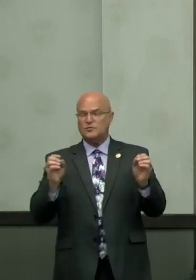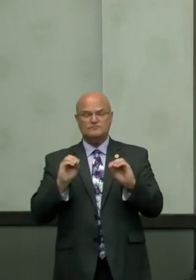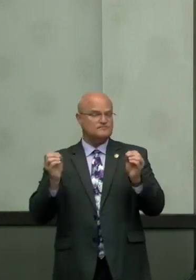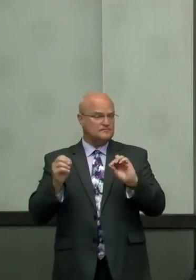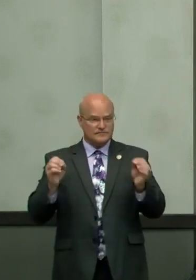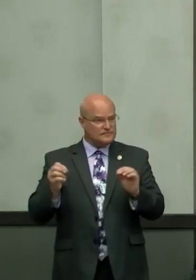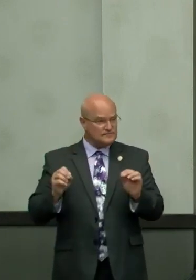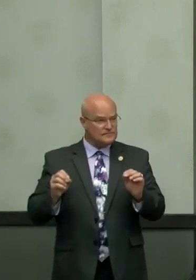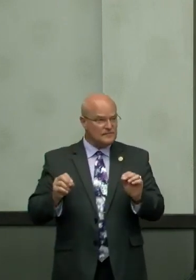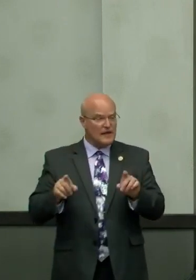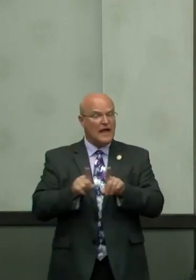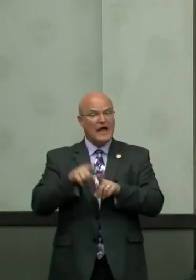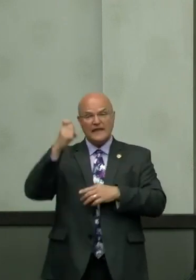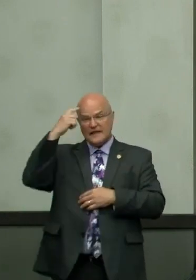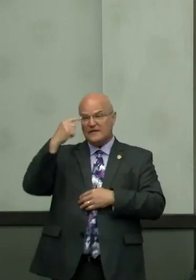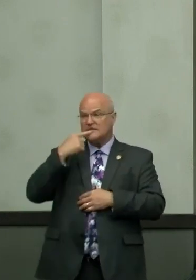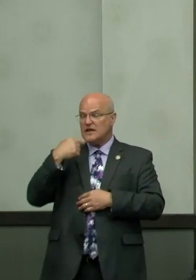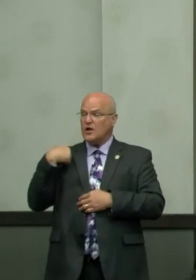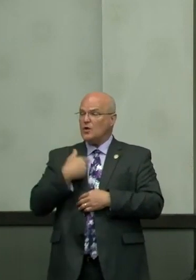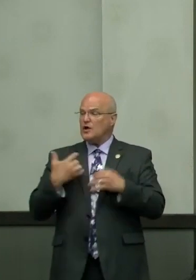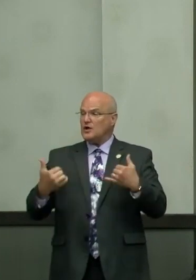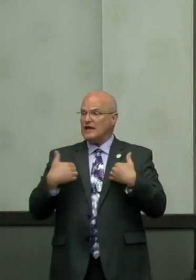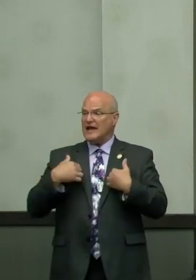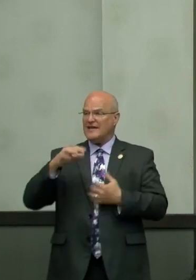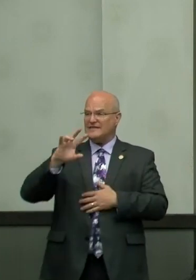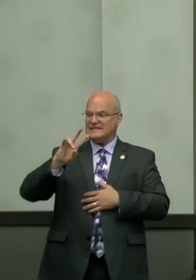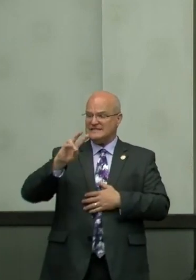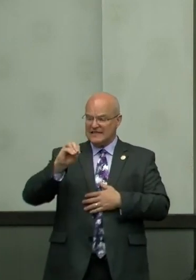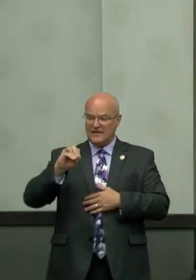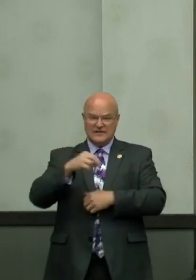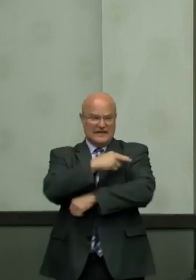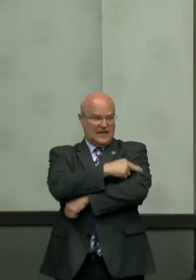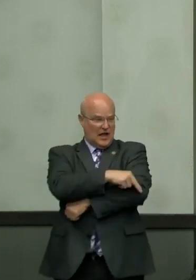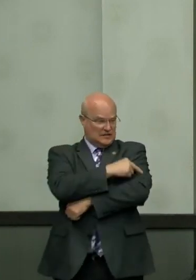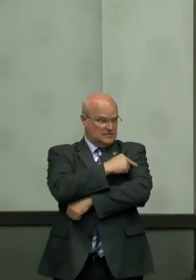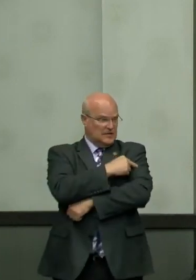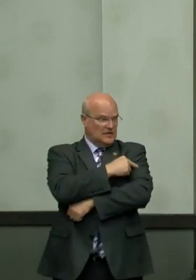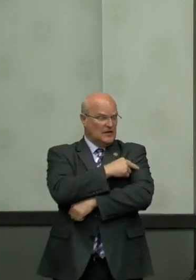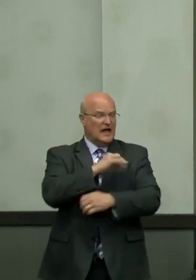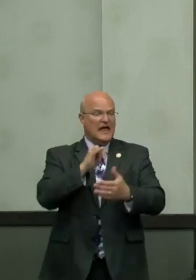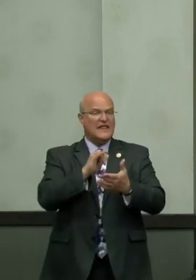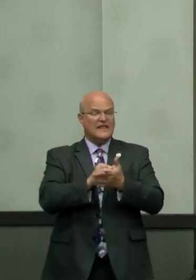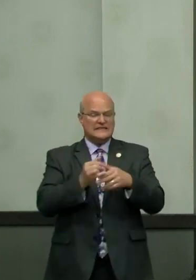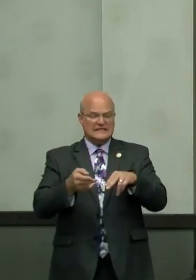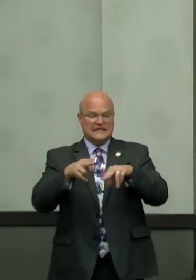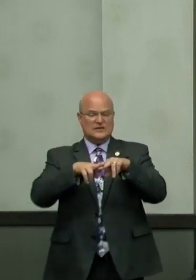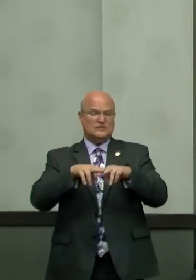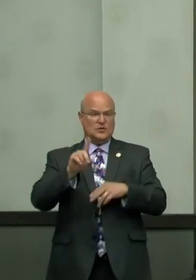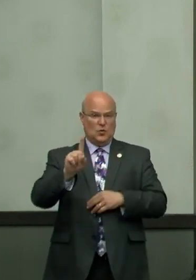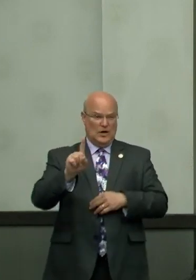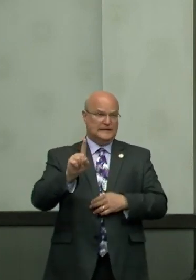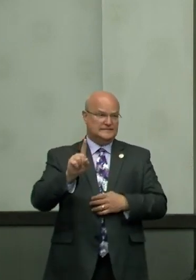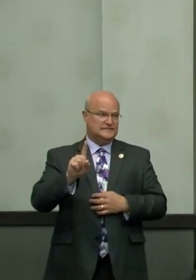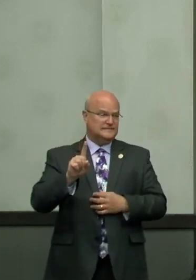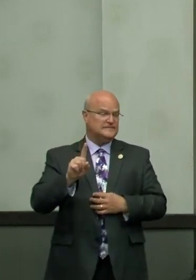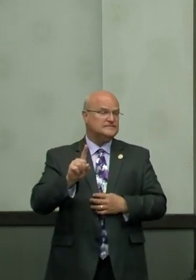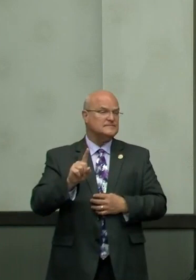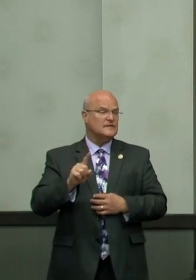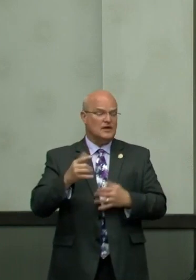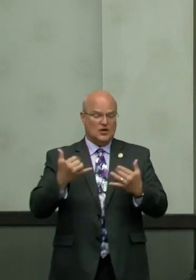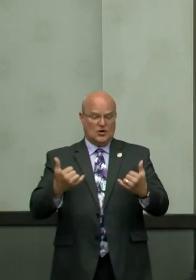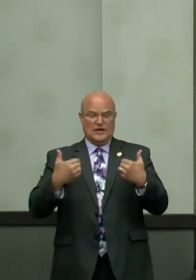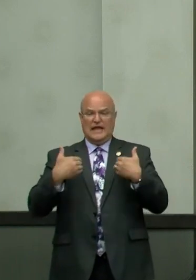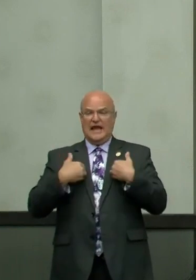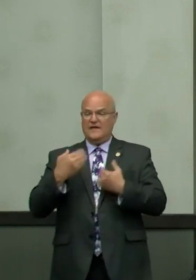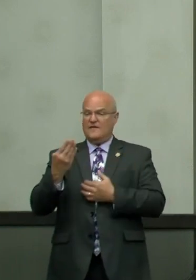affected. As the Governor mentioned, we currently have 70 who are hospitalized. That's a net increase of 1 from yesterday. We